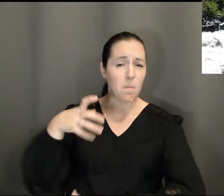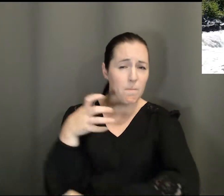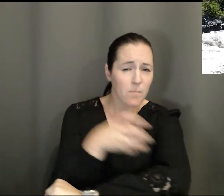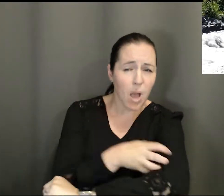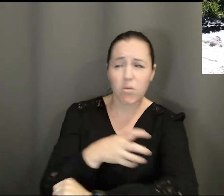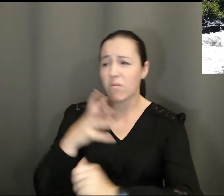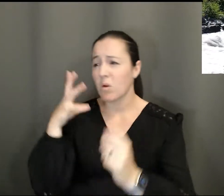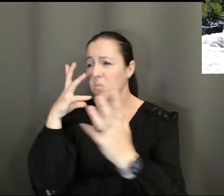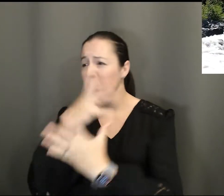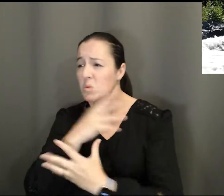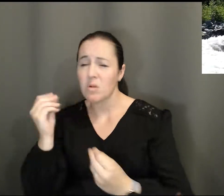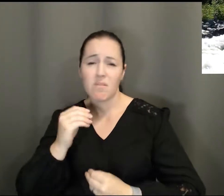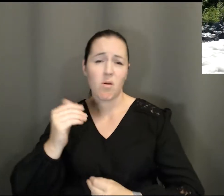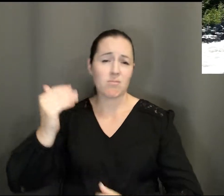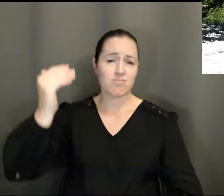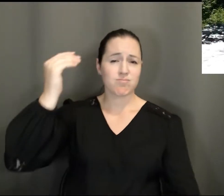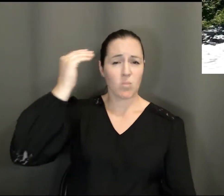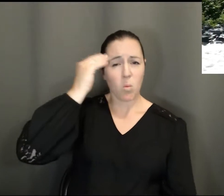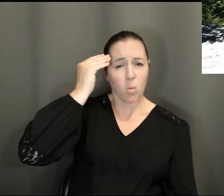life.